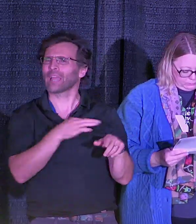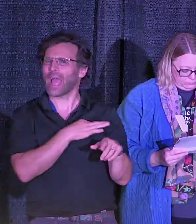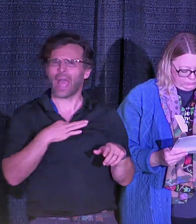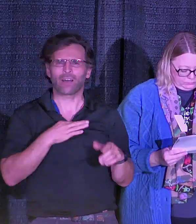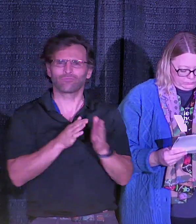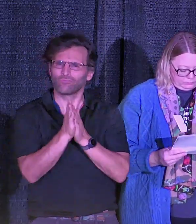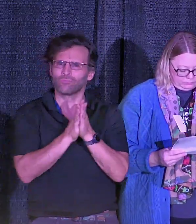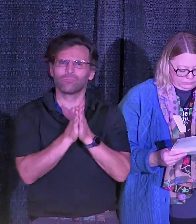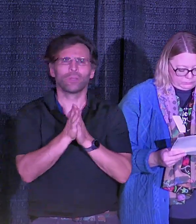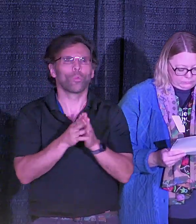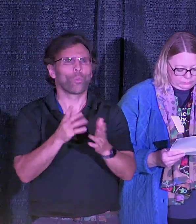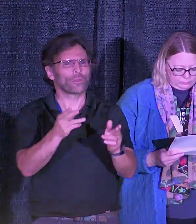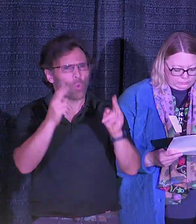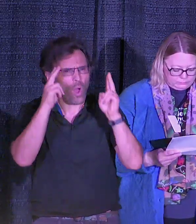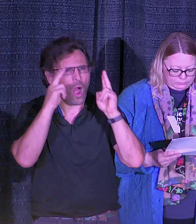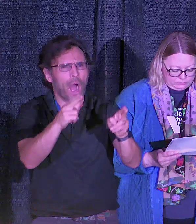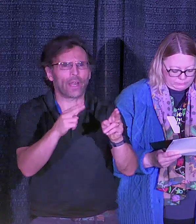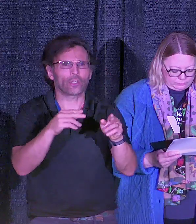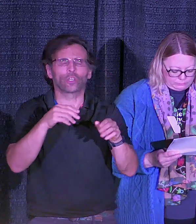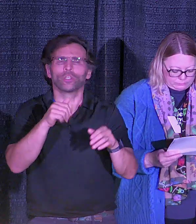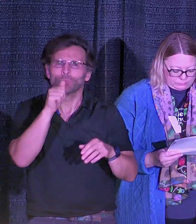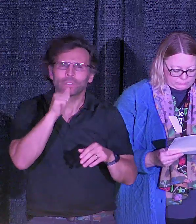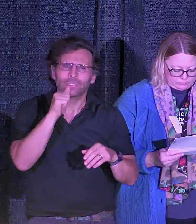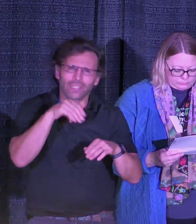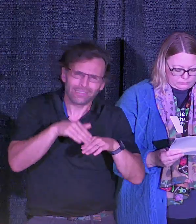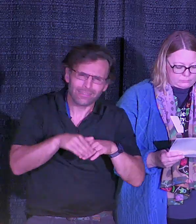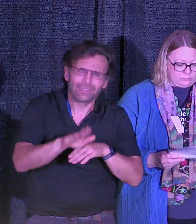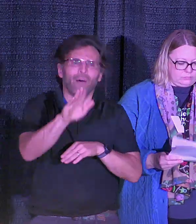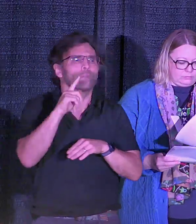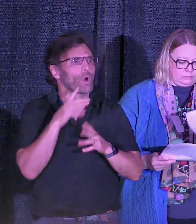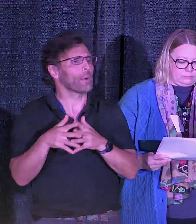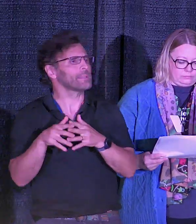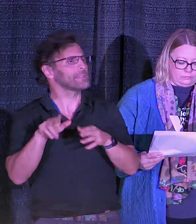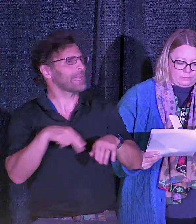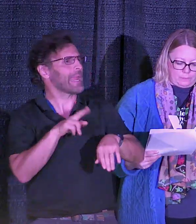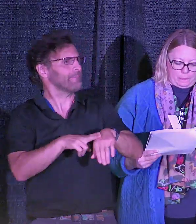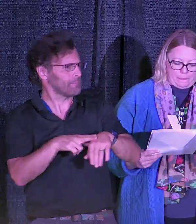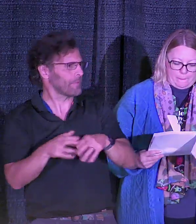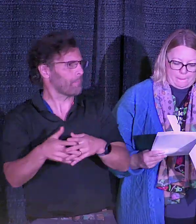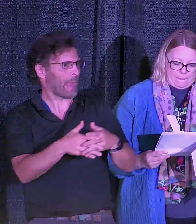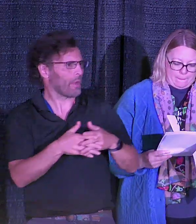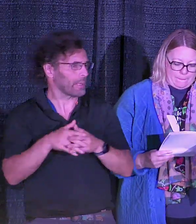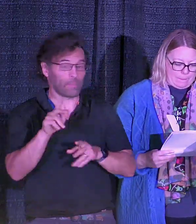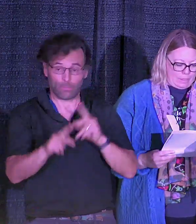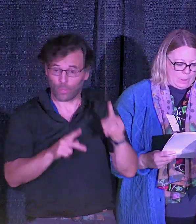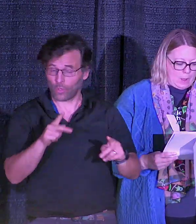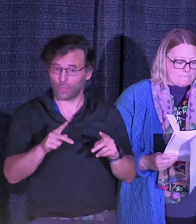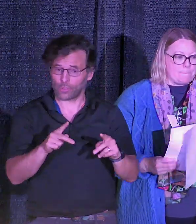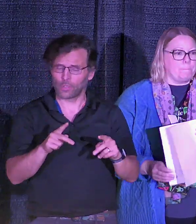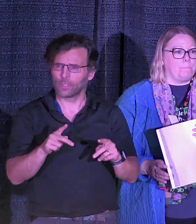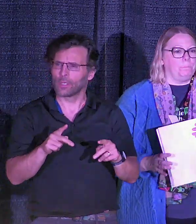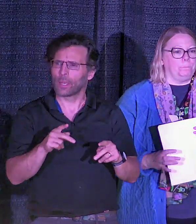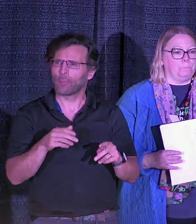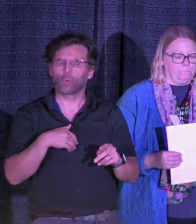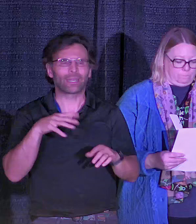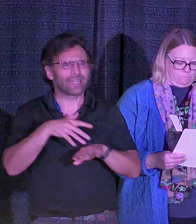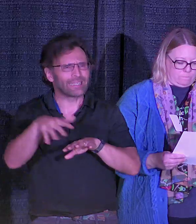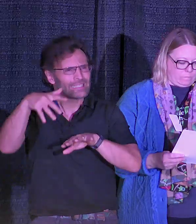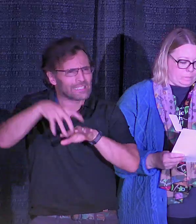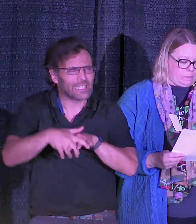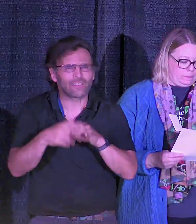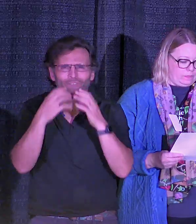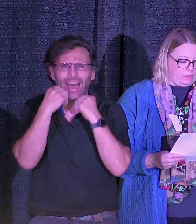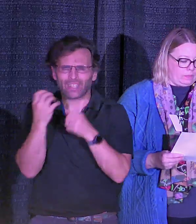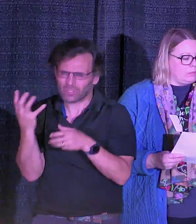which is to honor the resilience of Native American people by strengthening communities and centering Indigenous values in all aspects